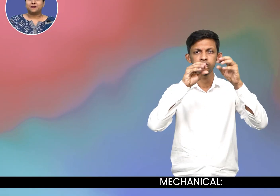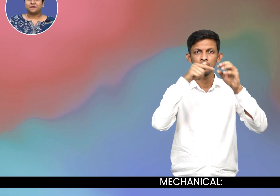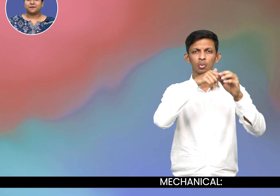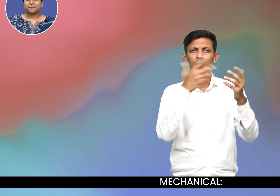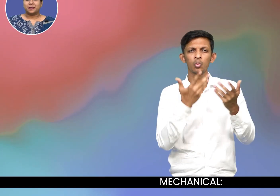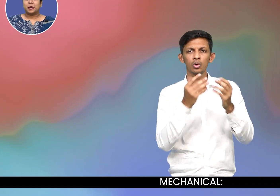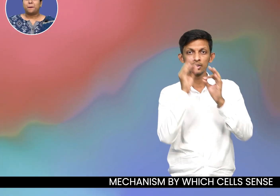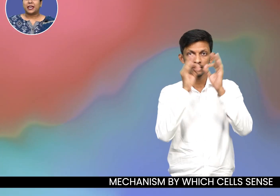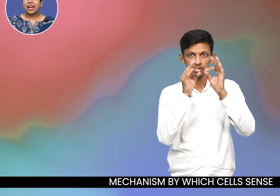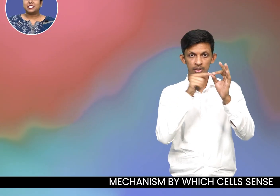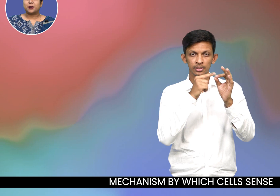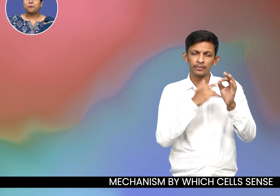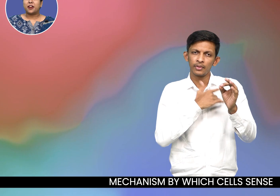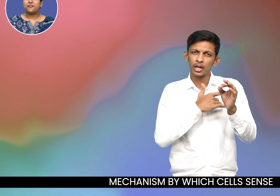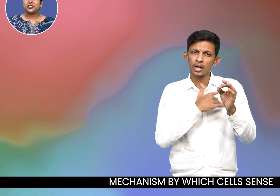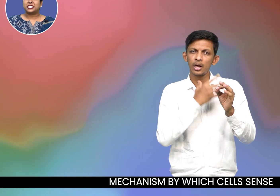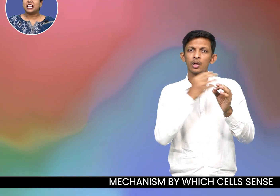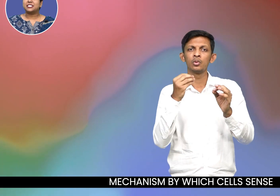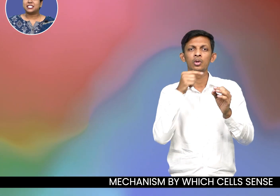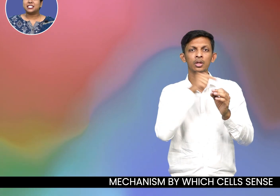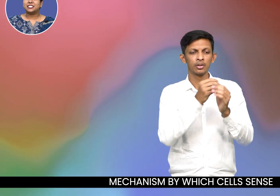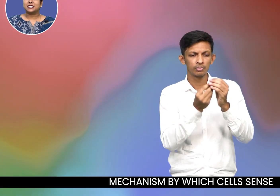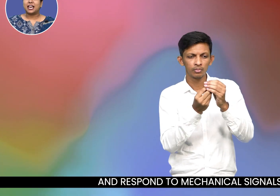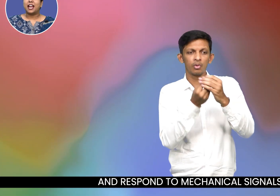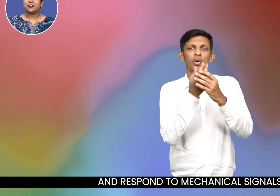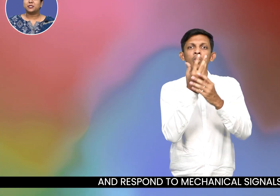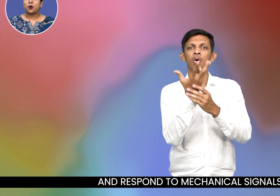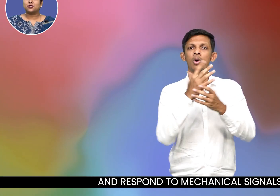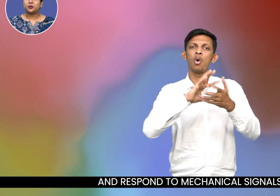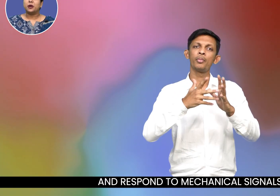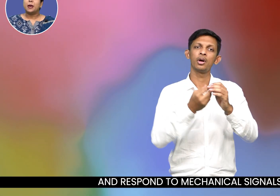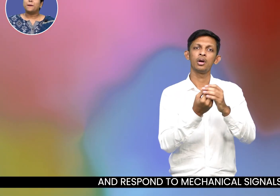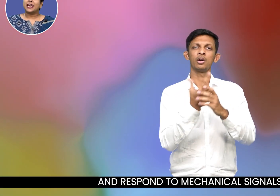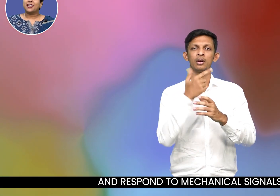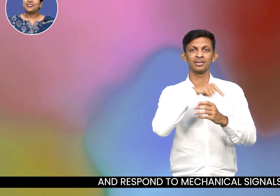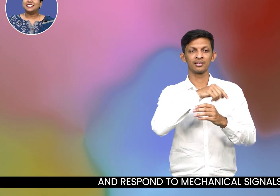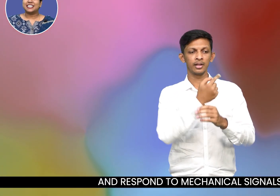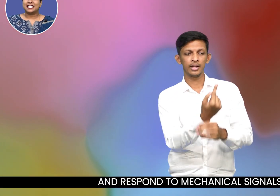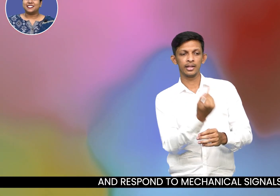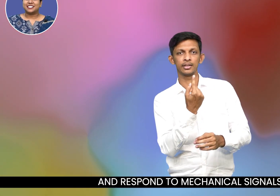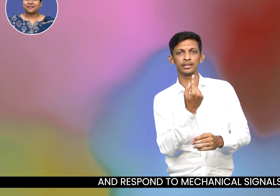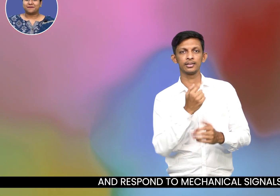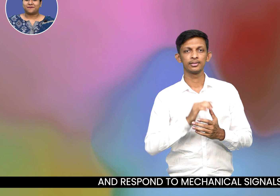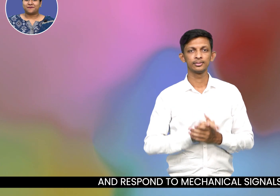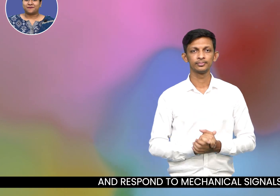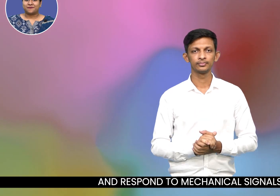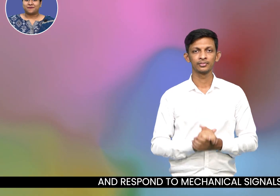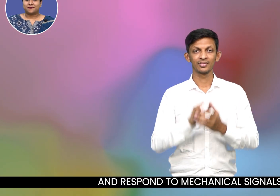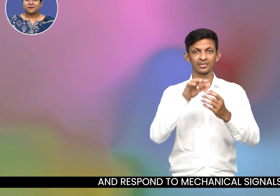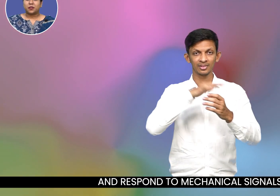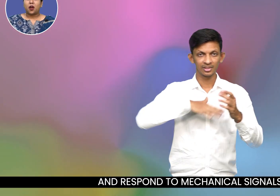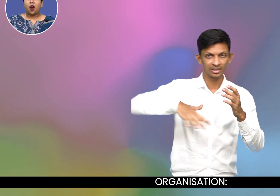Mechanical. Mechanism by which cells sense and respond to mechanical signals.